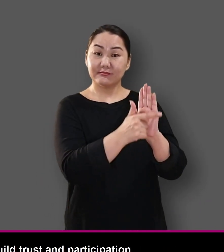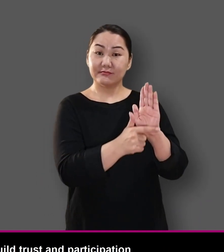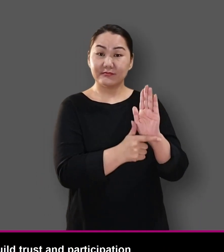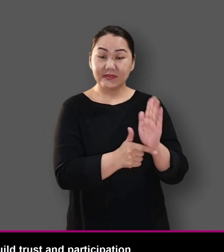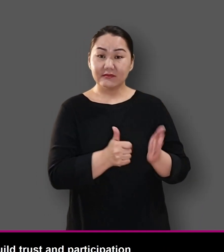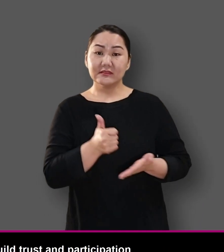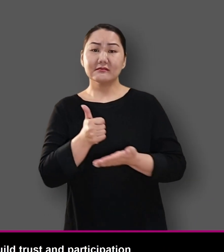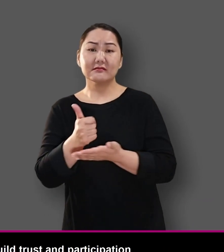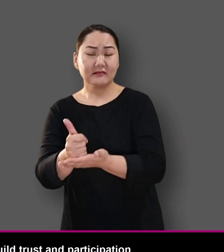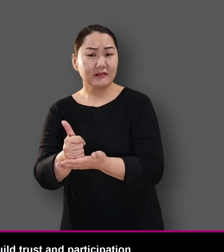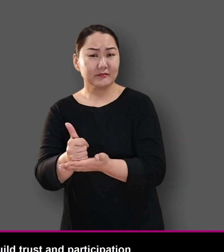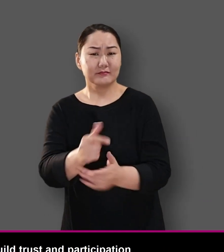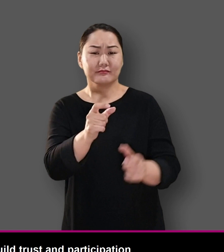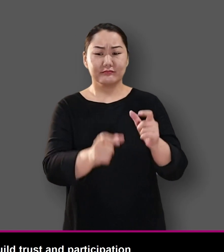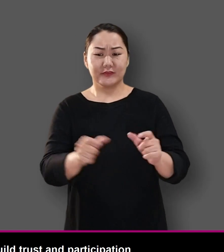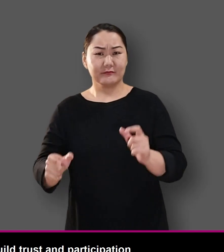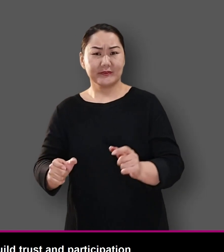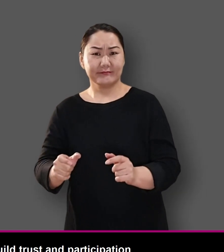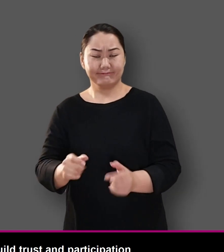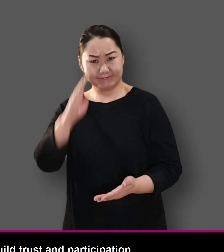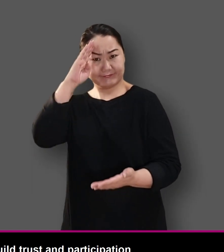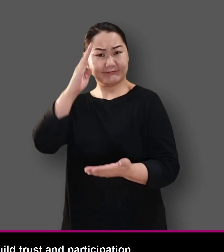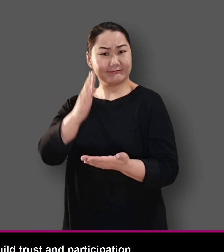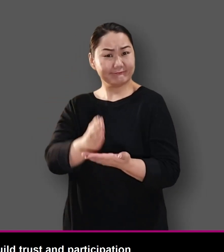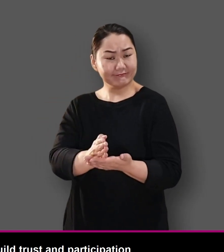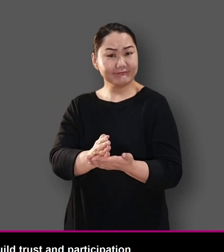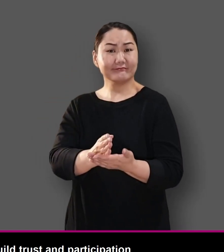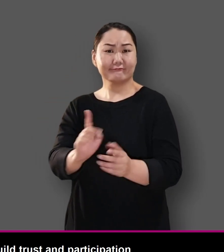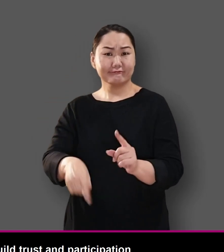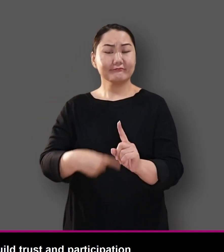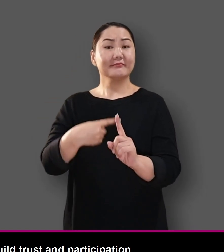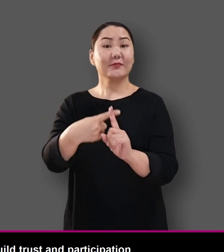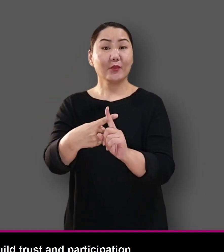They enable us to build trust and participation